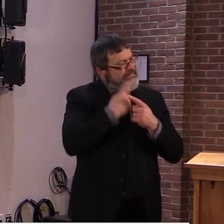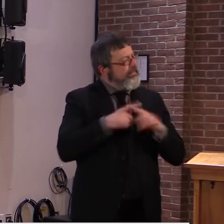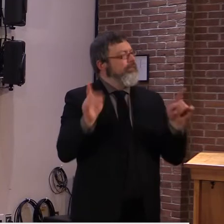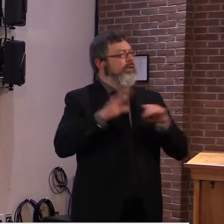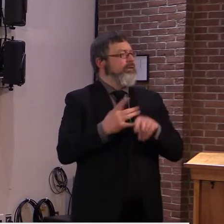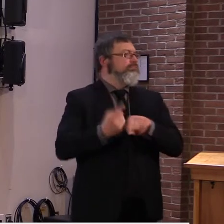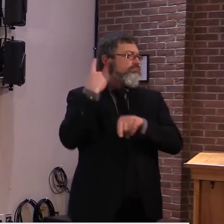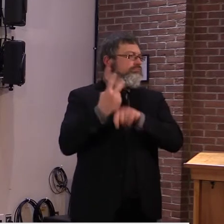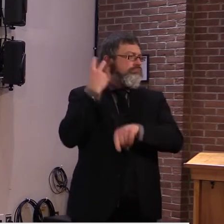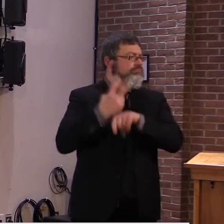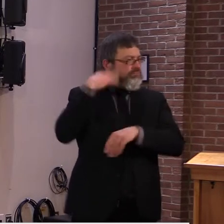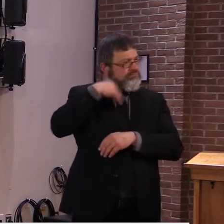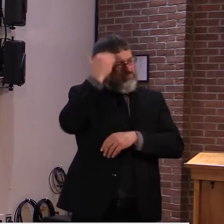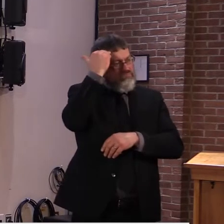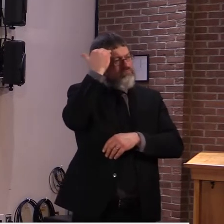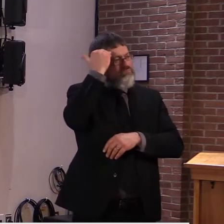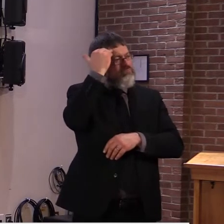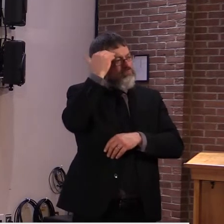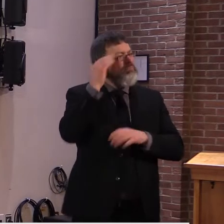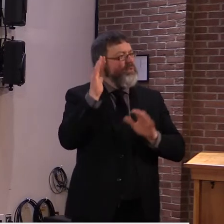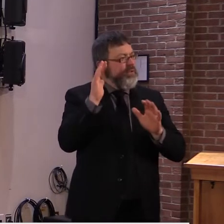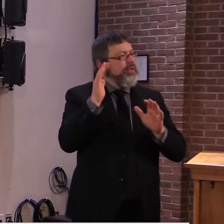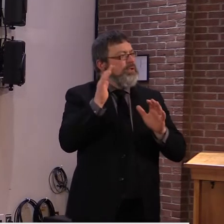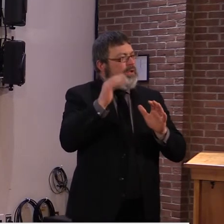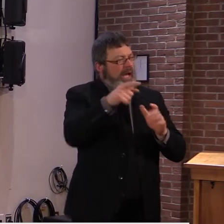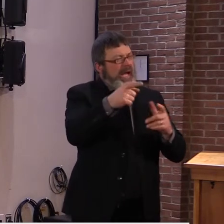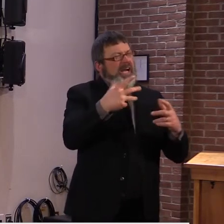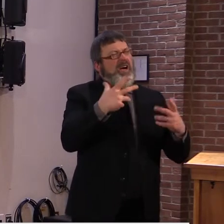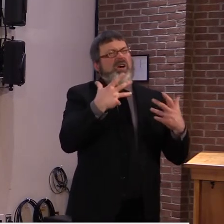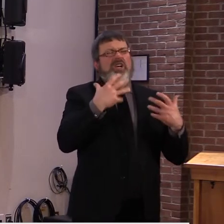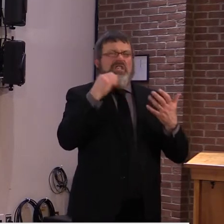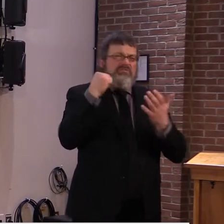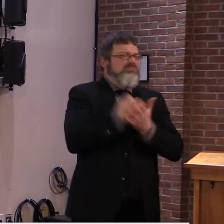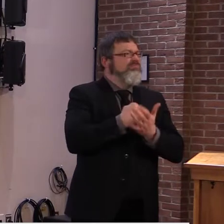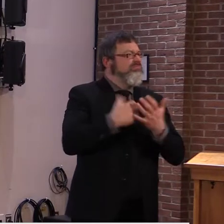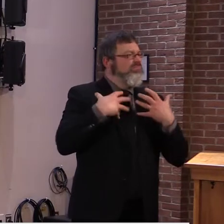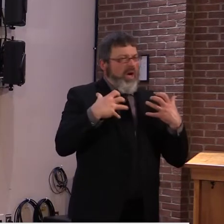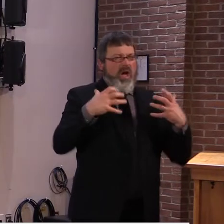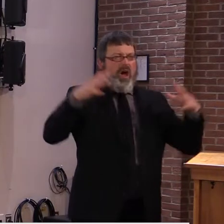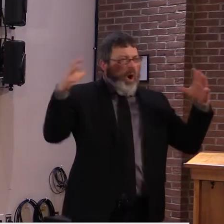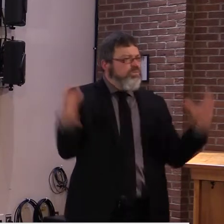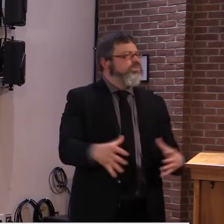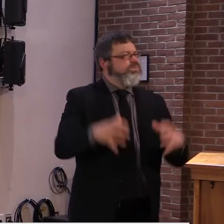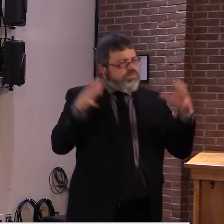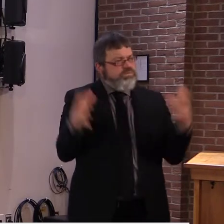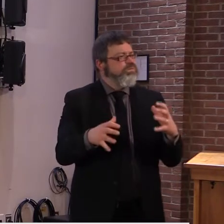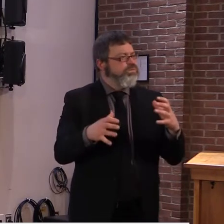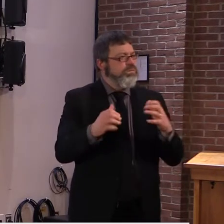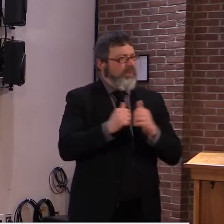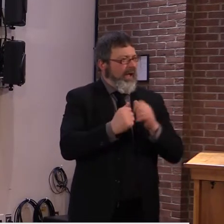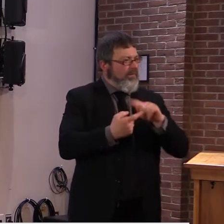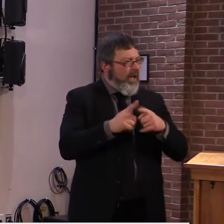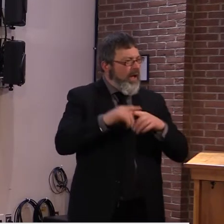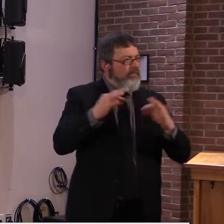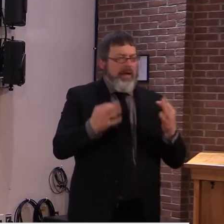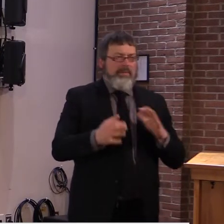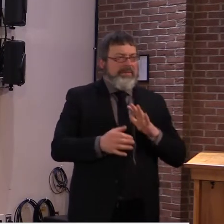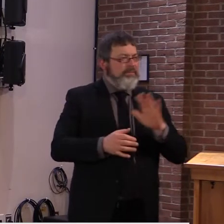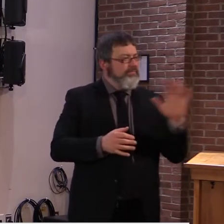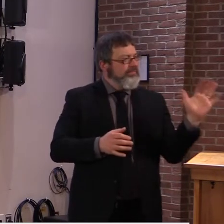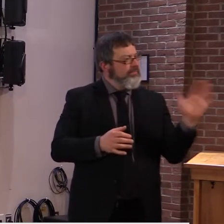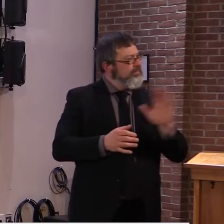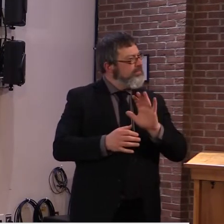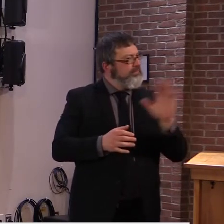stay informed to stay well. And stick closely to the guidance. This really does have an